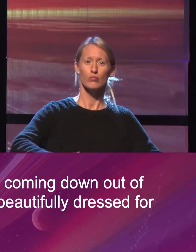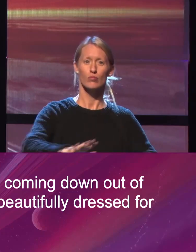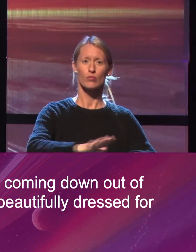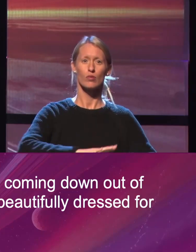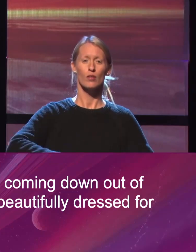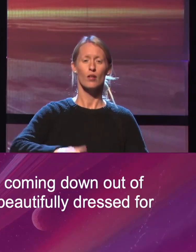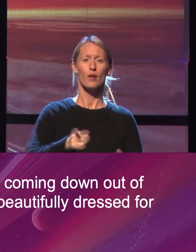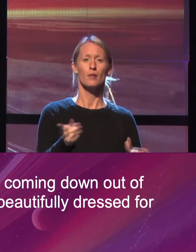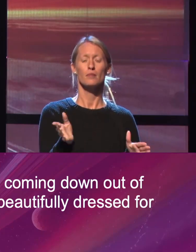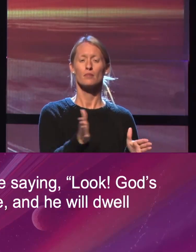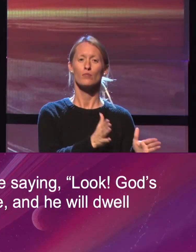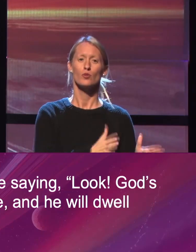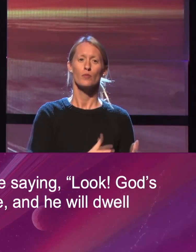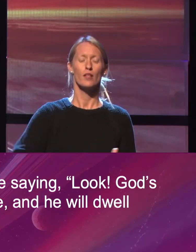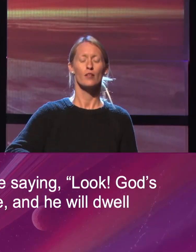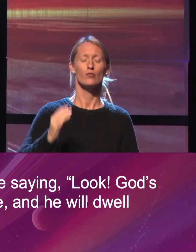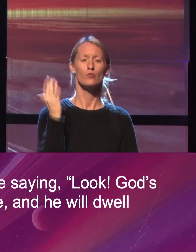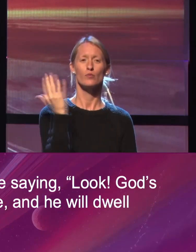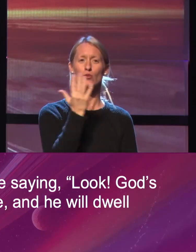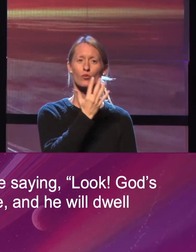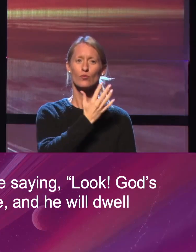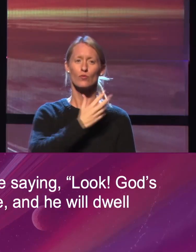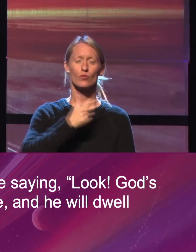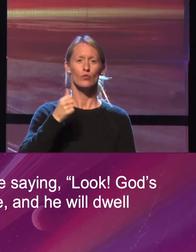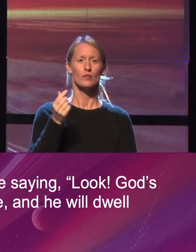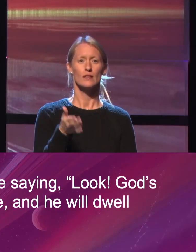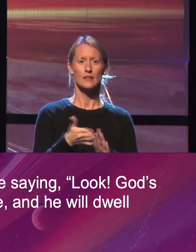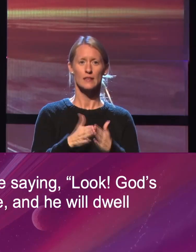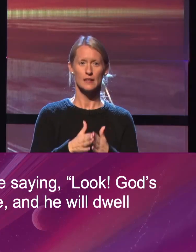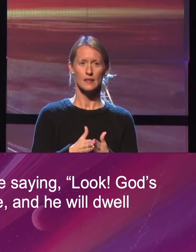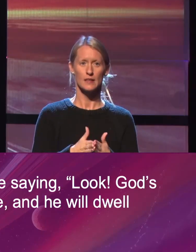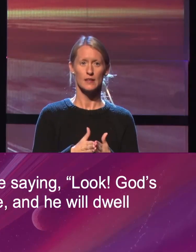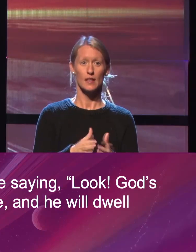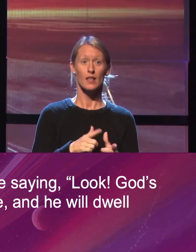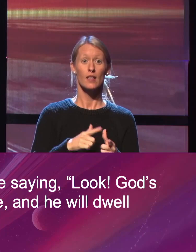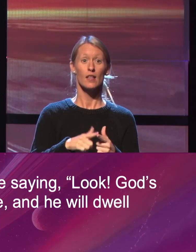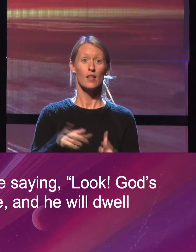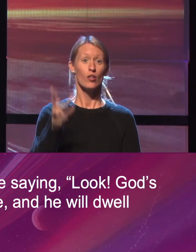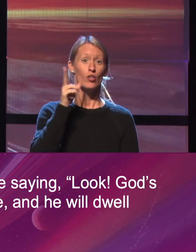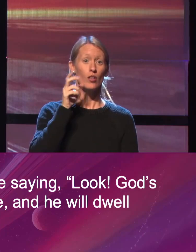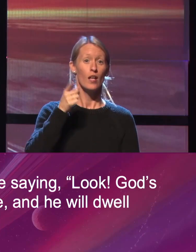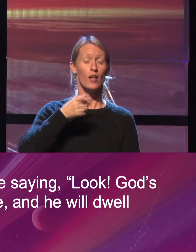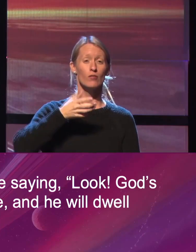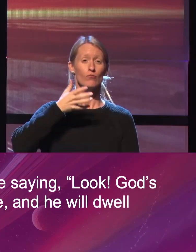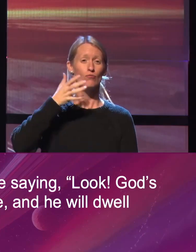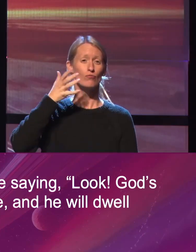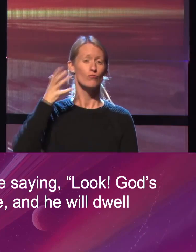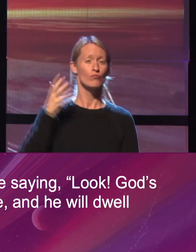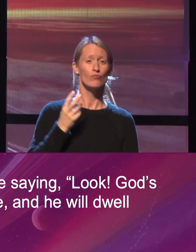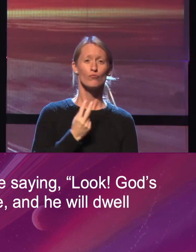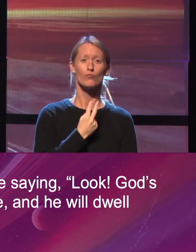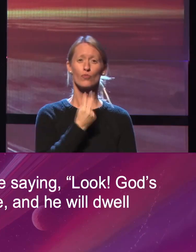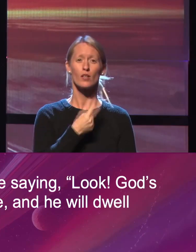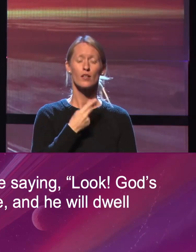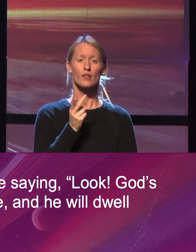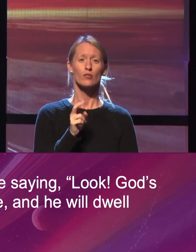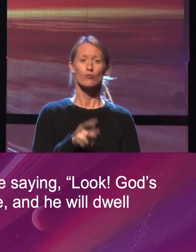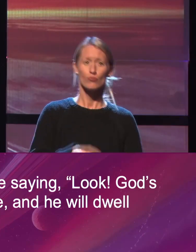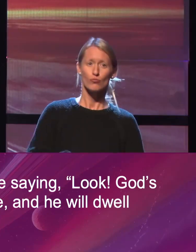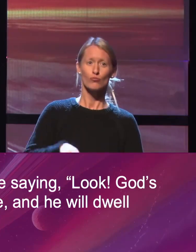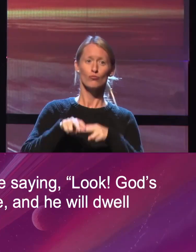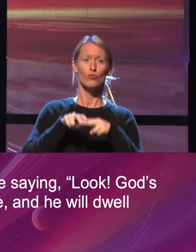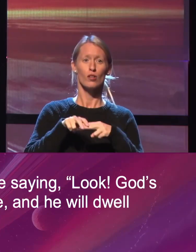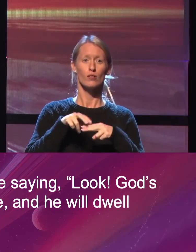beautifully dressed for her husband. And then I heard a loud voice from the throne. And this voice said, look, God's dwelling place